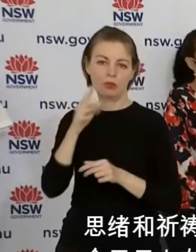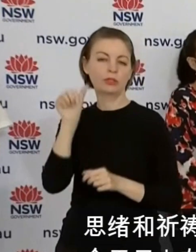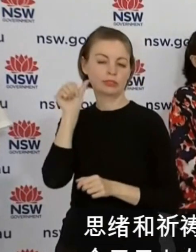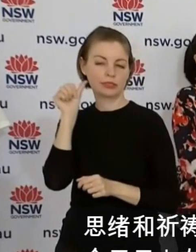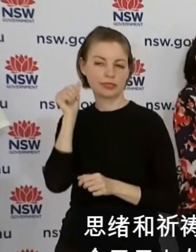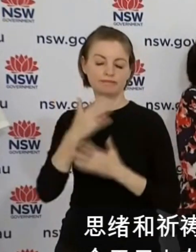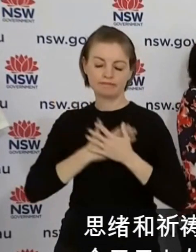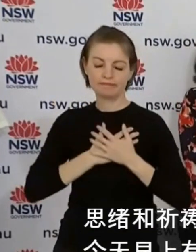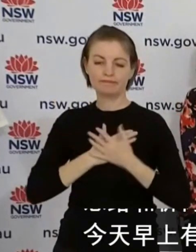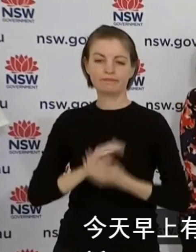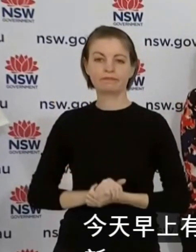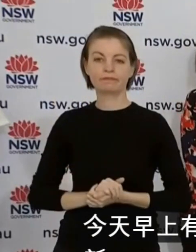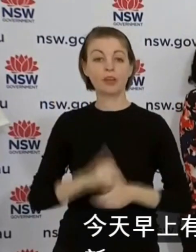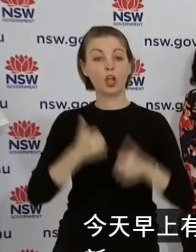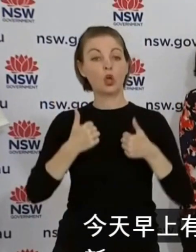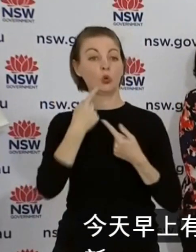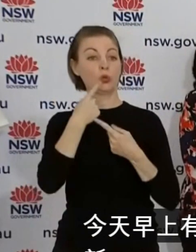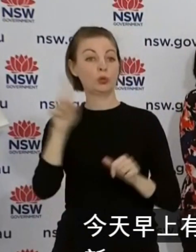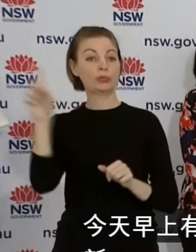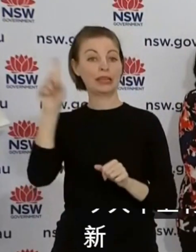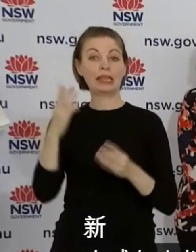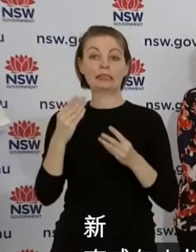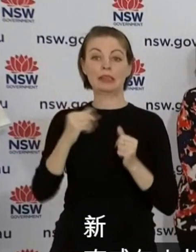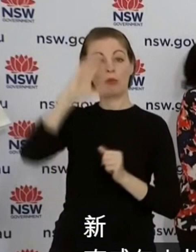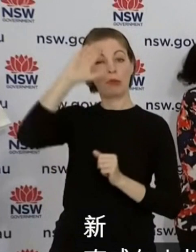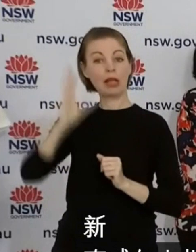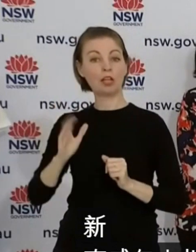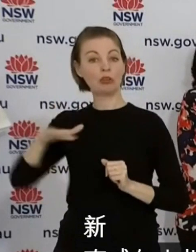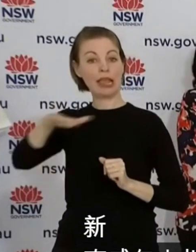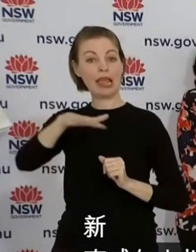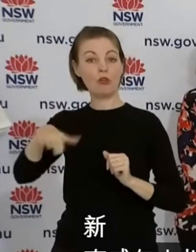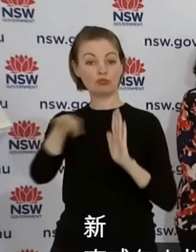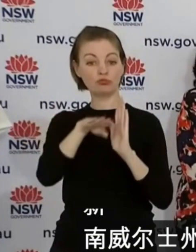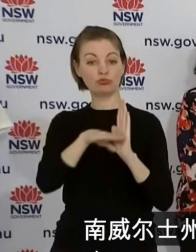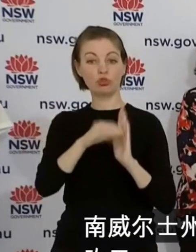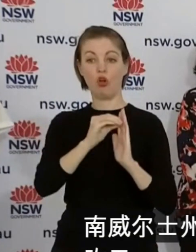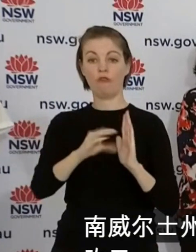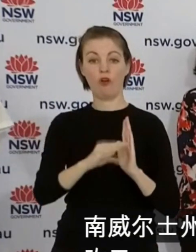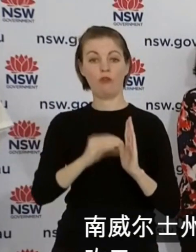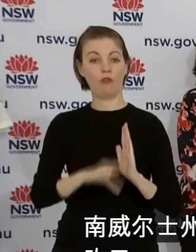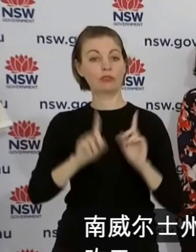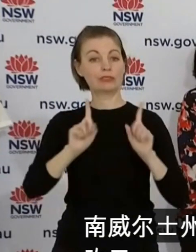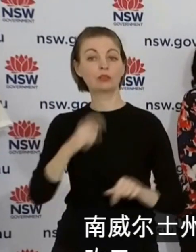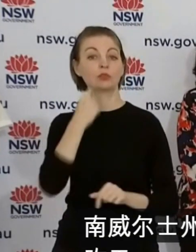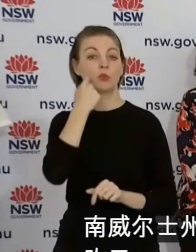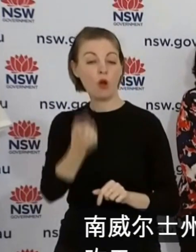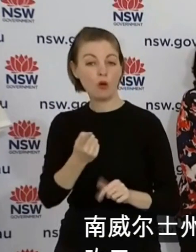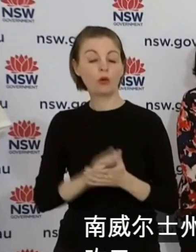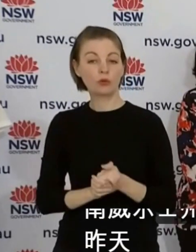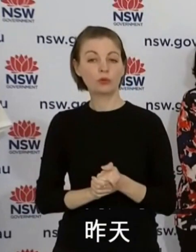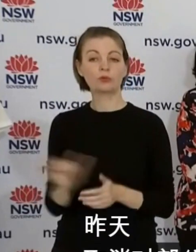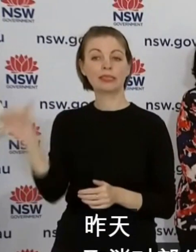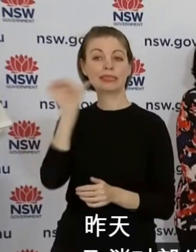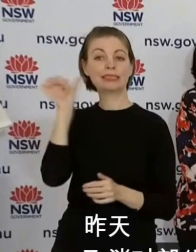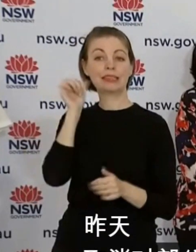this morning with the restrictions on parts of regional rural New South Wales being announced to be lifted as of tomorrow. Yesterday, the